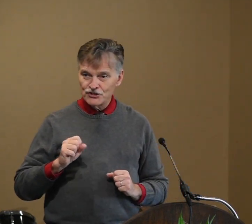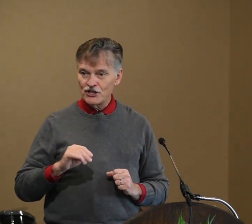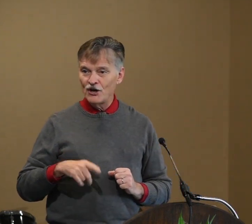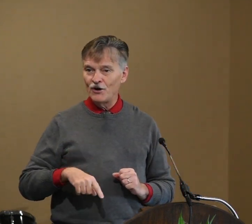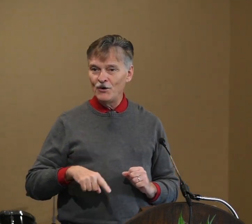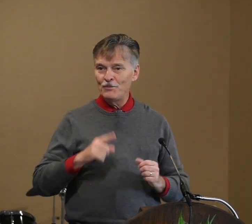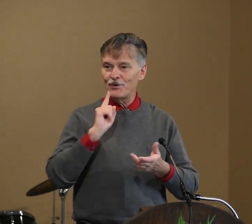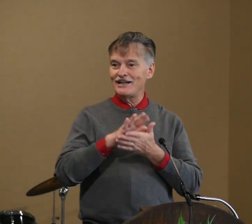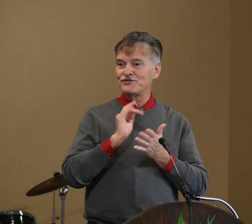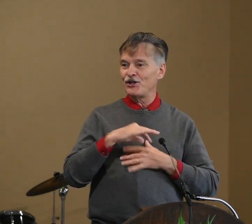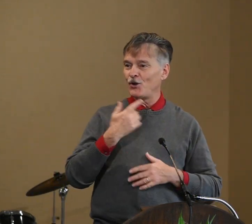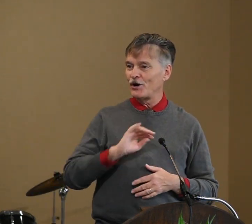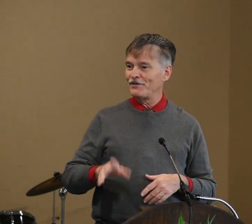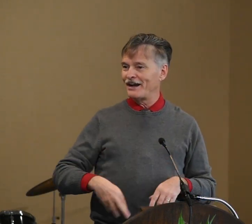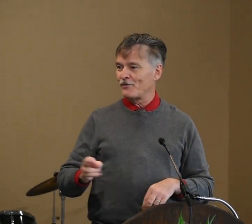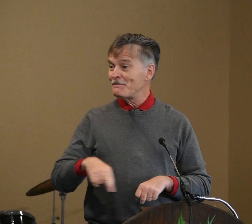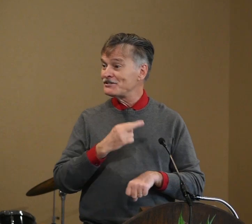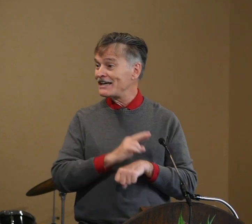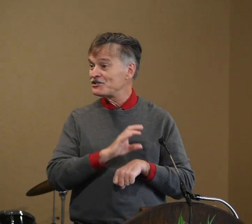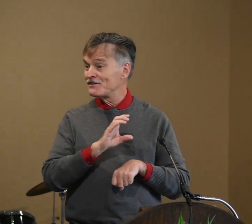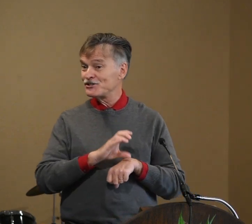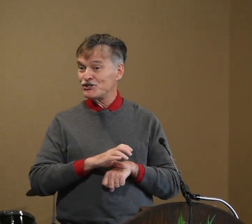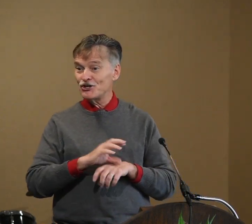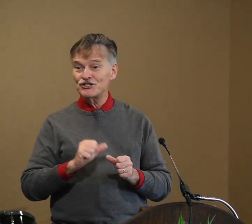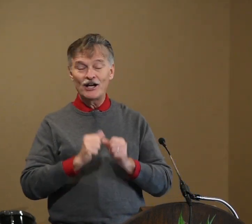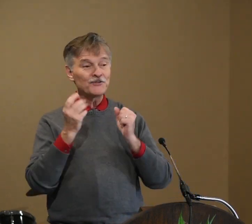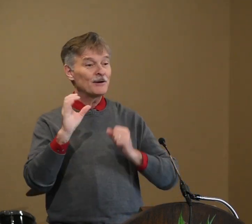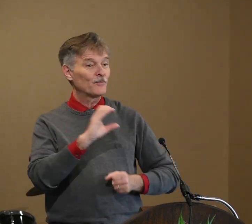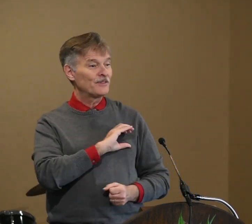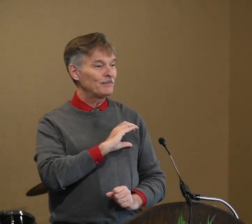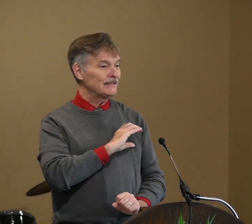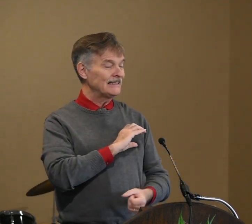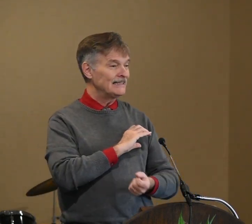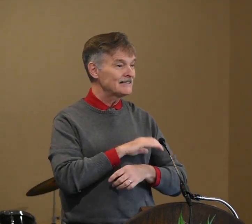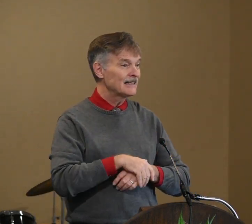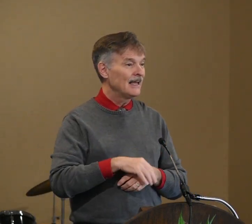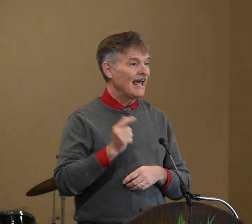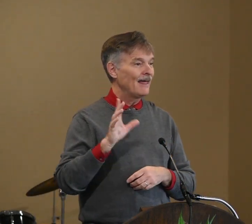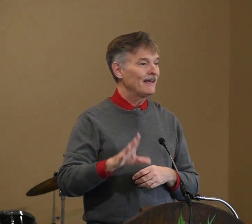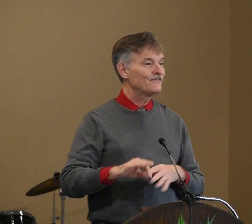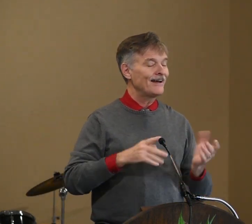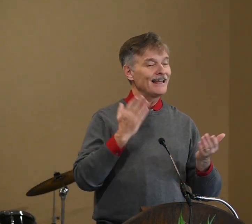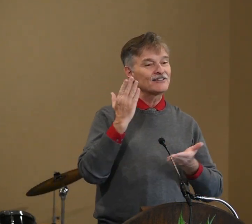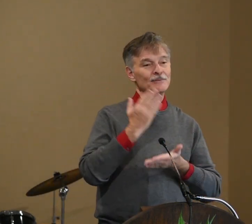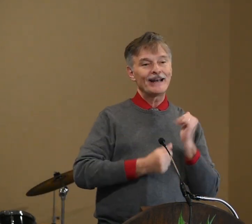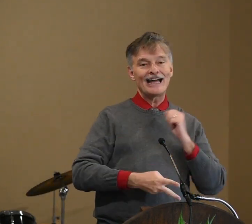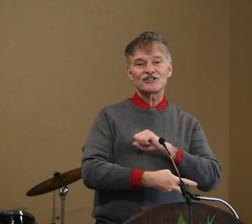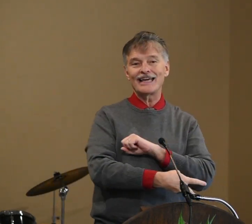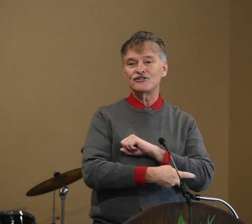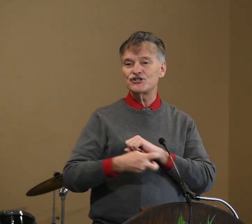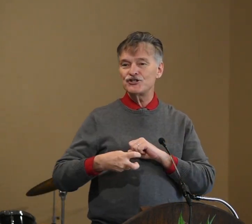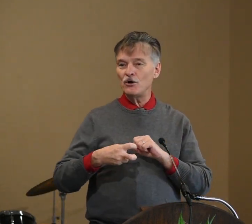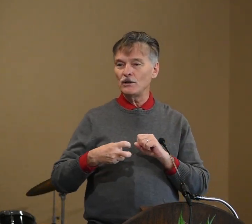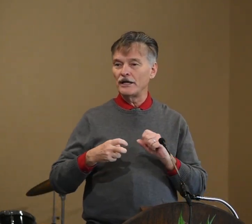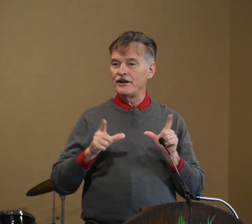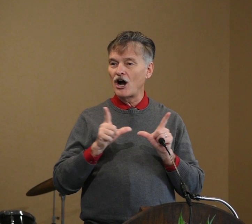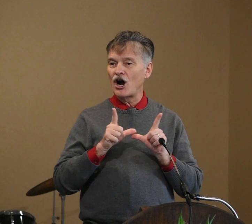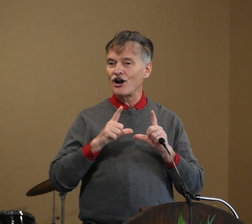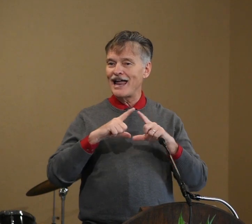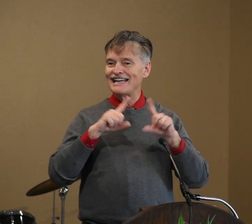So, praise the Lord that a reputation of a church helped up with the police, and they found out someone actually had stolen our